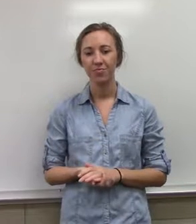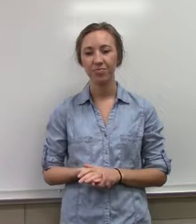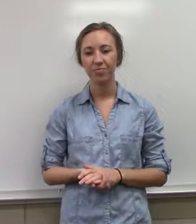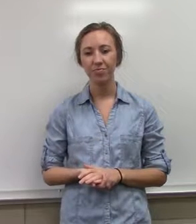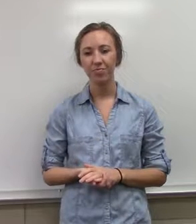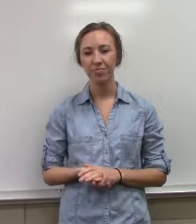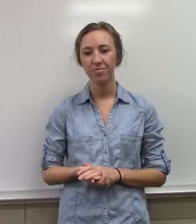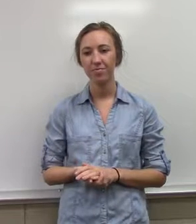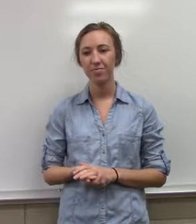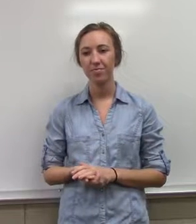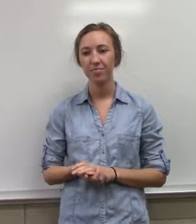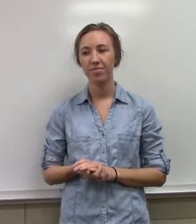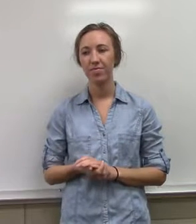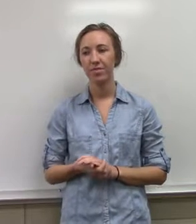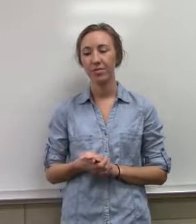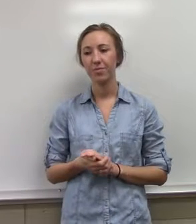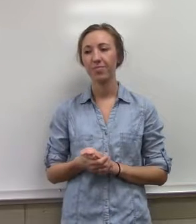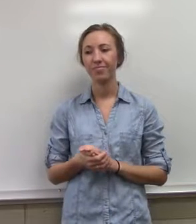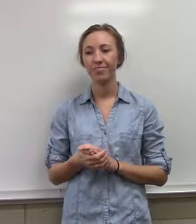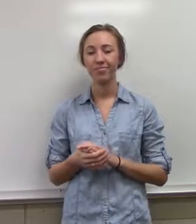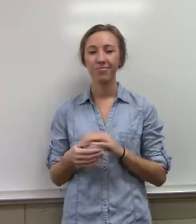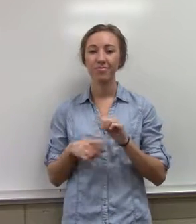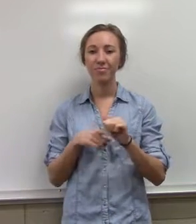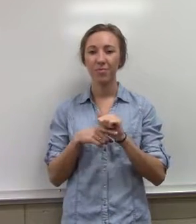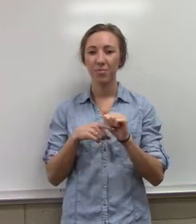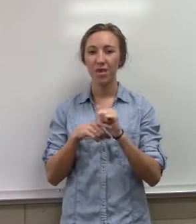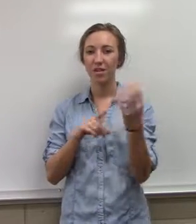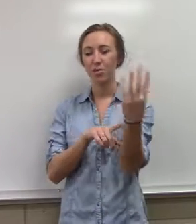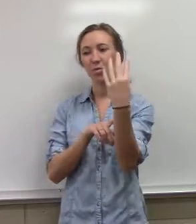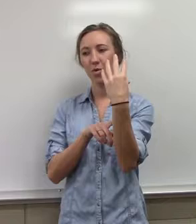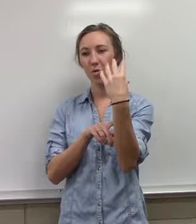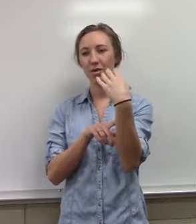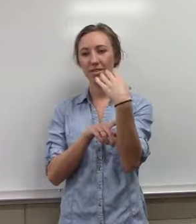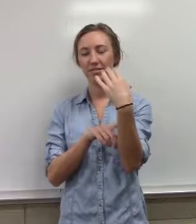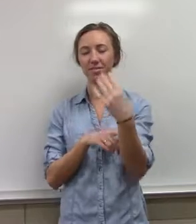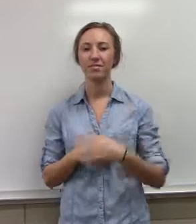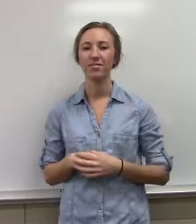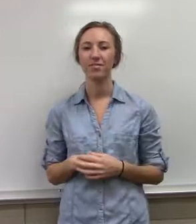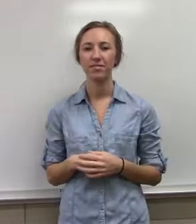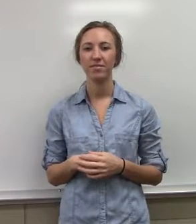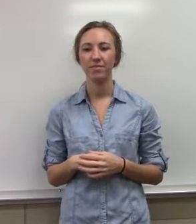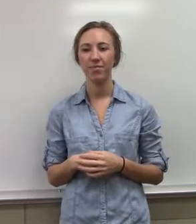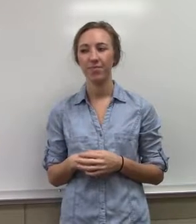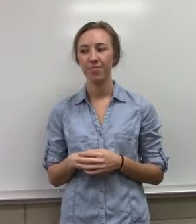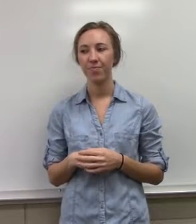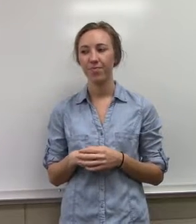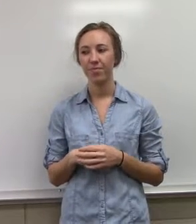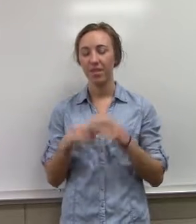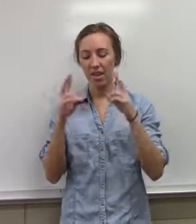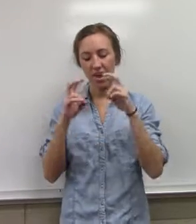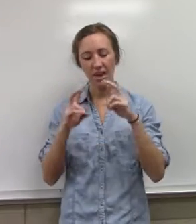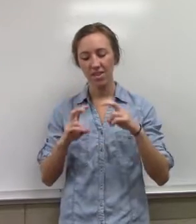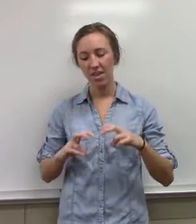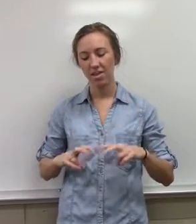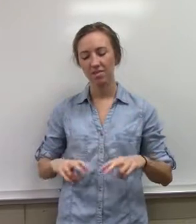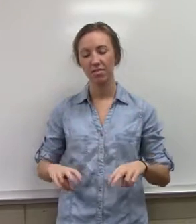is doing. Because we have to make sure, if it's happy, that has to be reflected in our face. If it's sad, it's okay, lower the